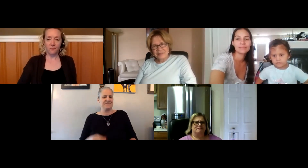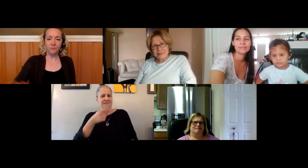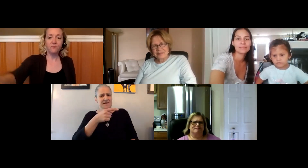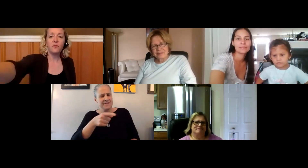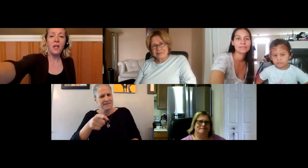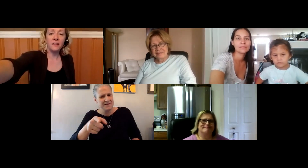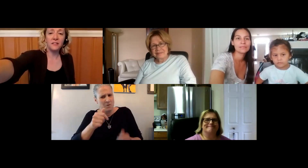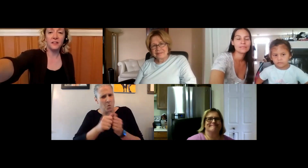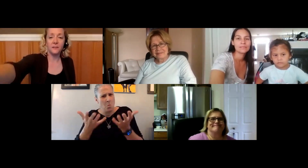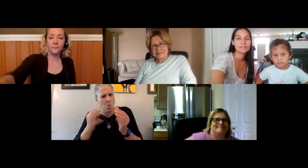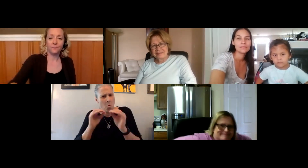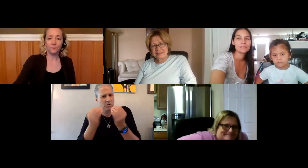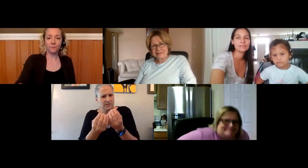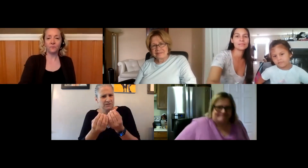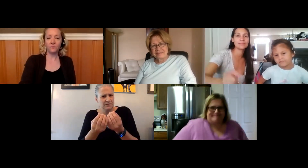Excellent.